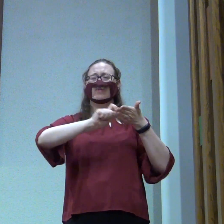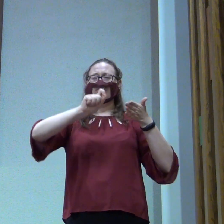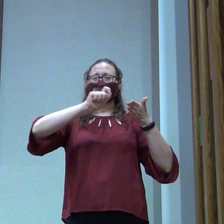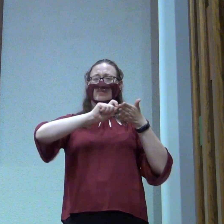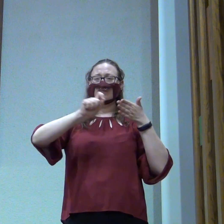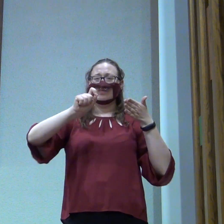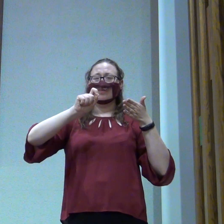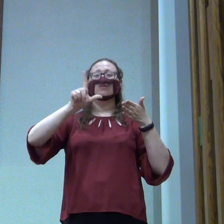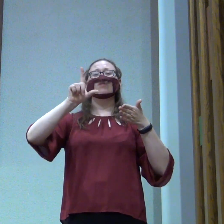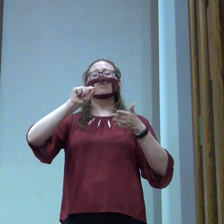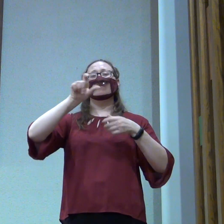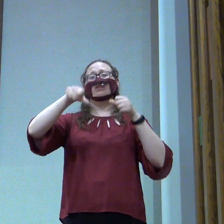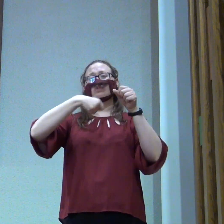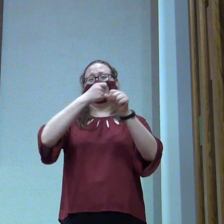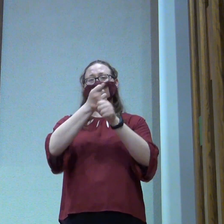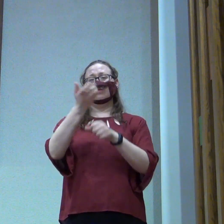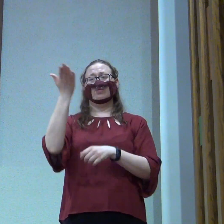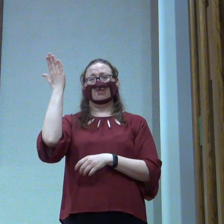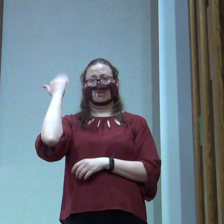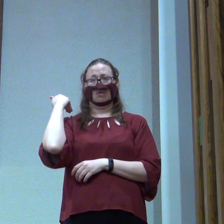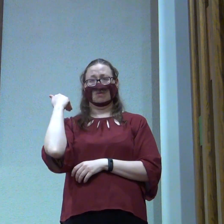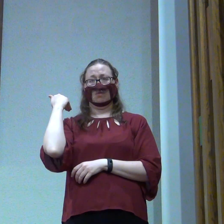exactly 20 years ago.